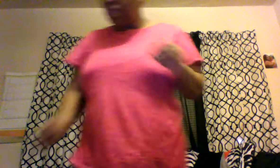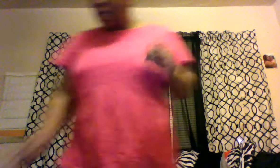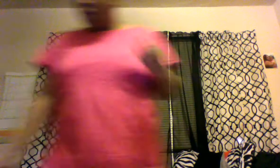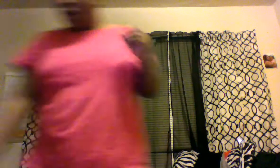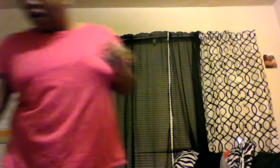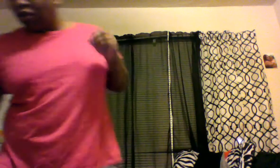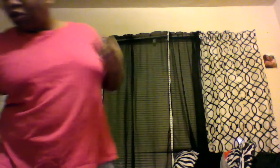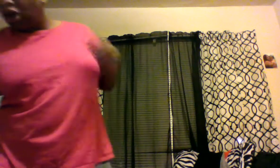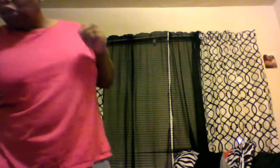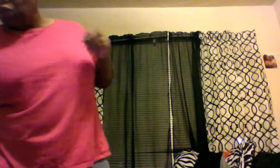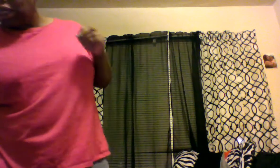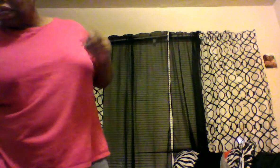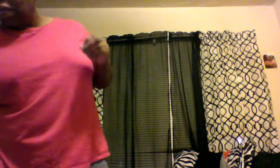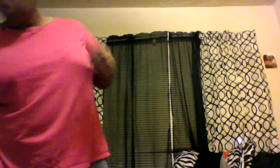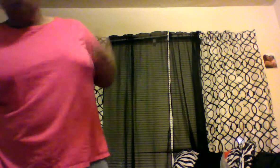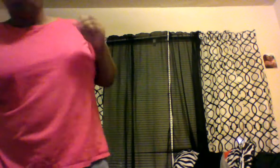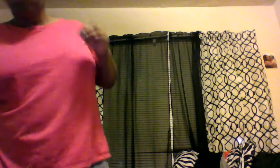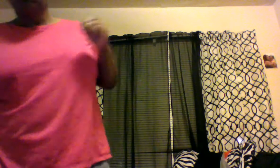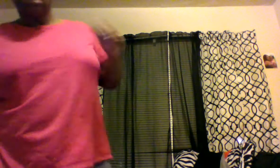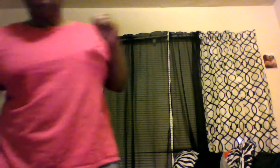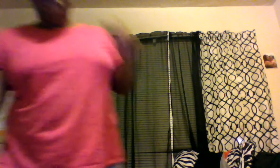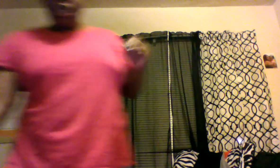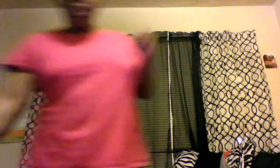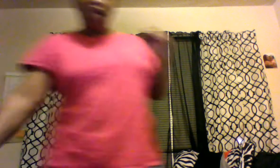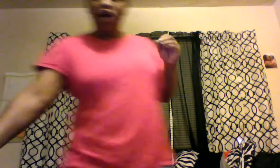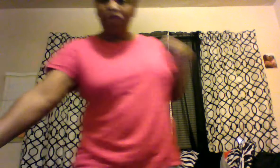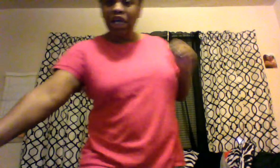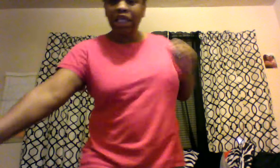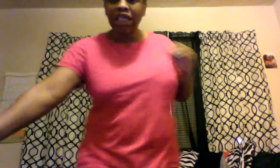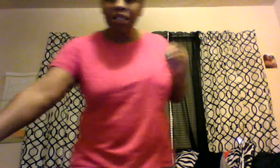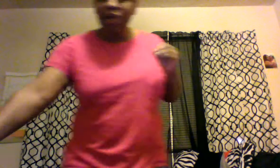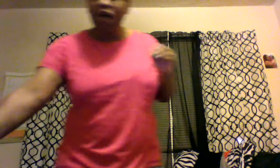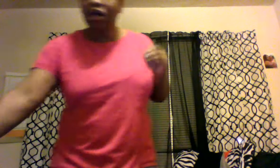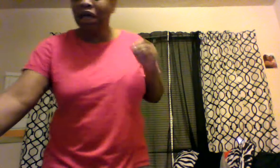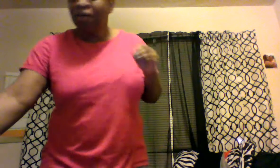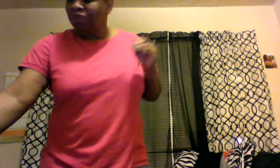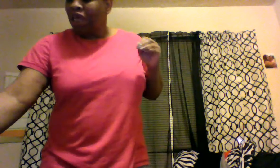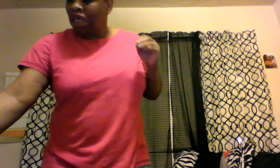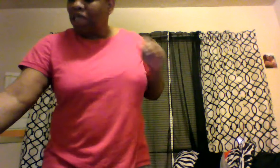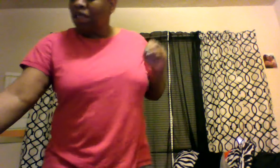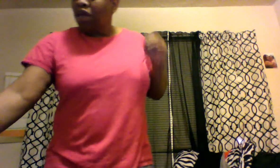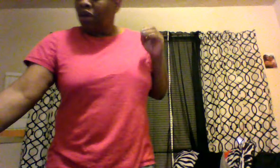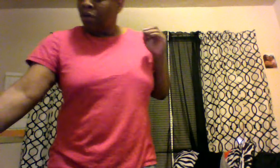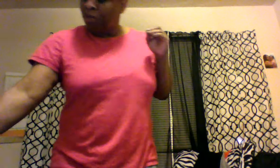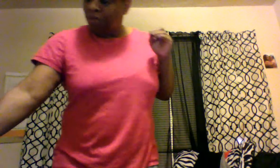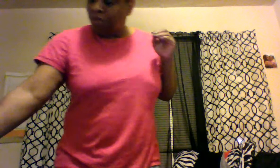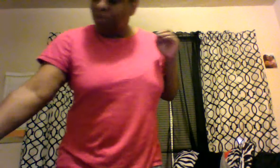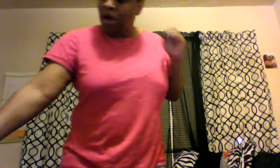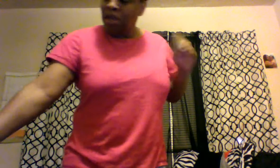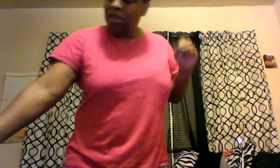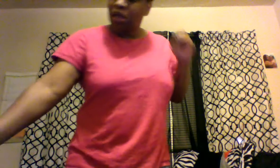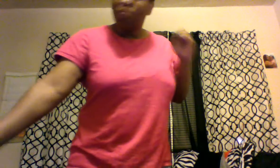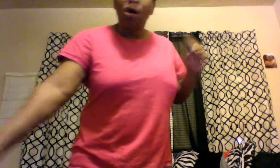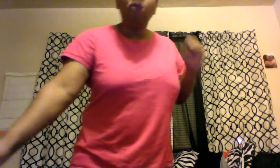think about Dr. Martin Luther King, what we'll tell our kids and our grandkids about, is the March